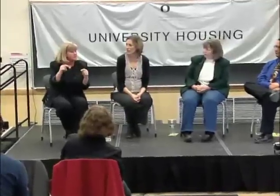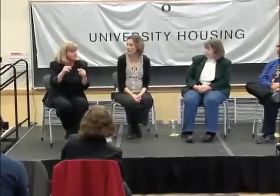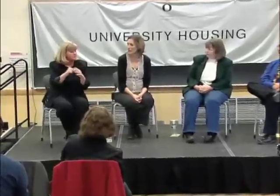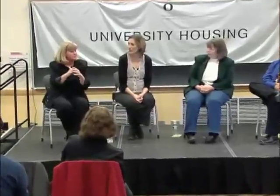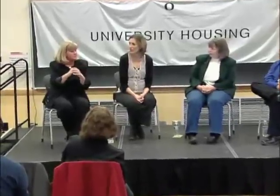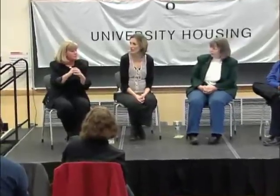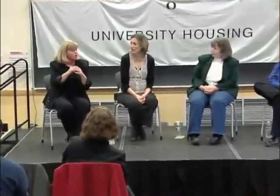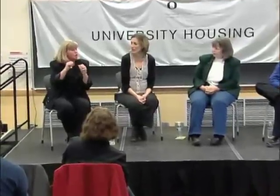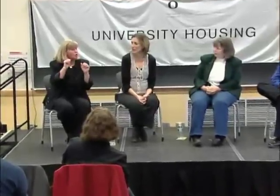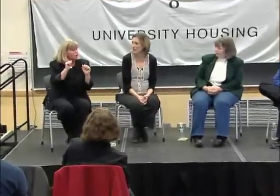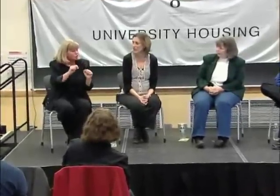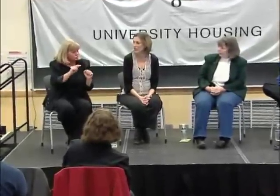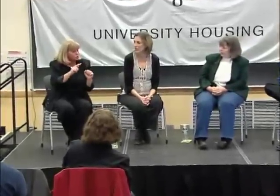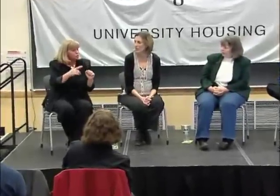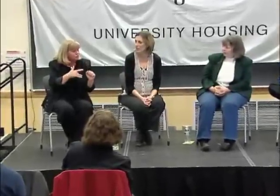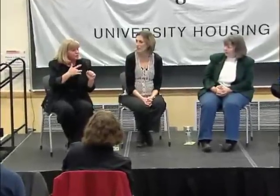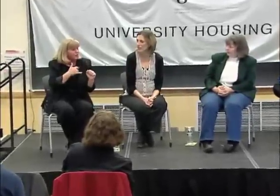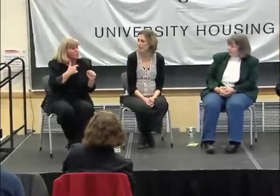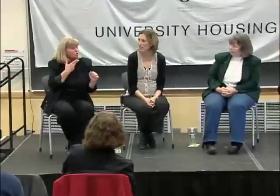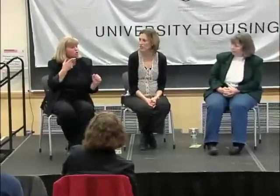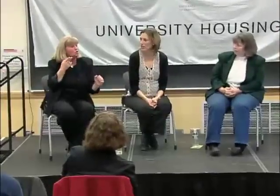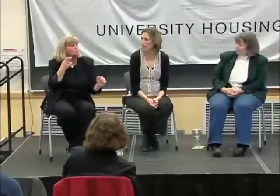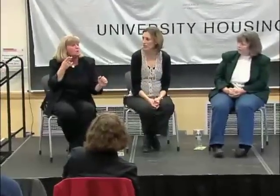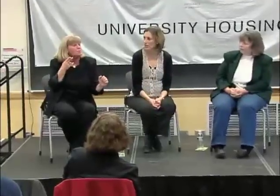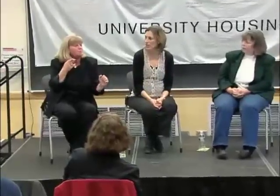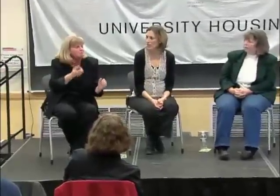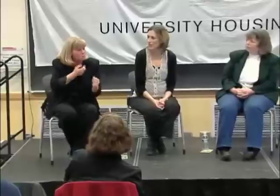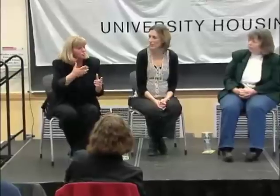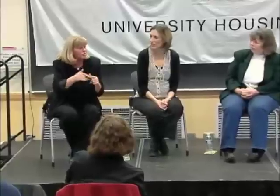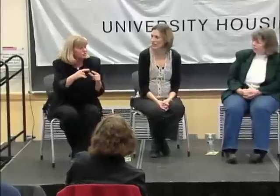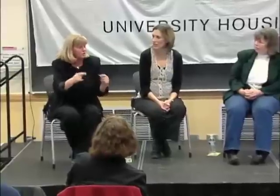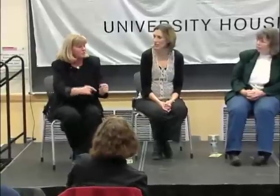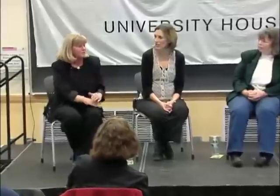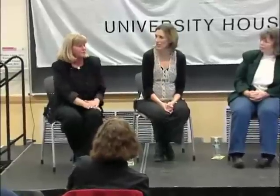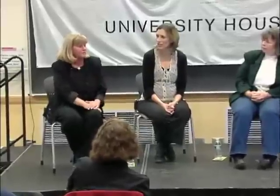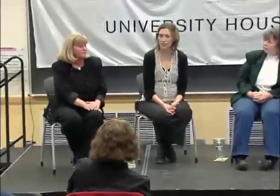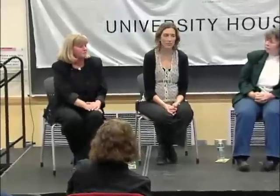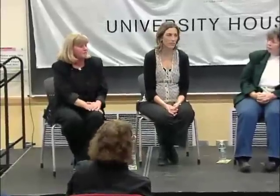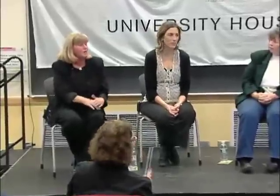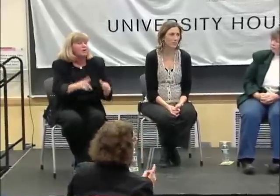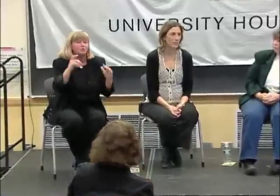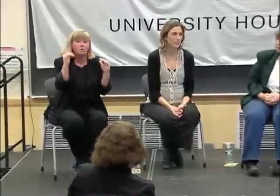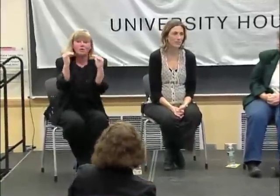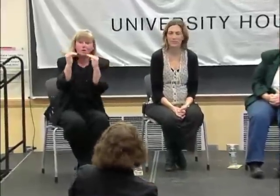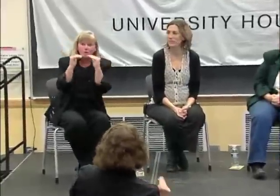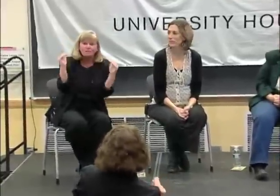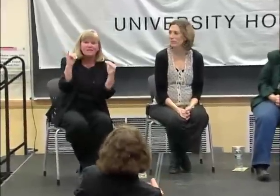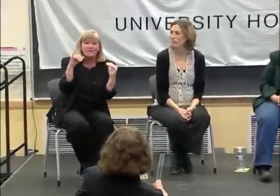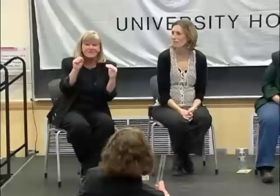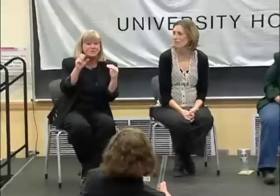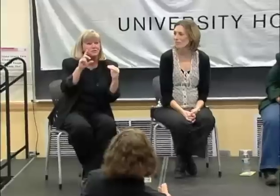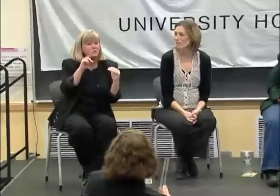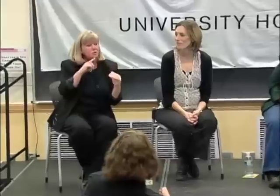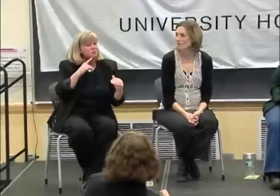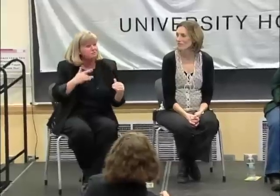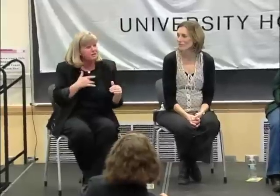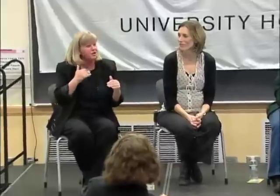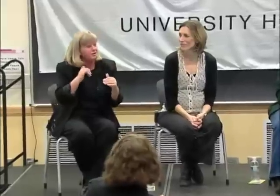Japanese, do you feel that you could do some poetry in Japanese? So the equivalent is, do you feel